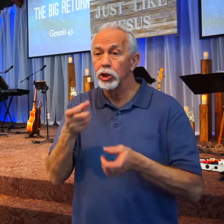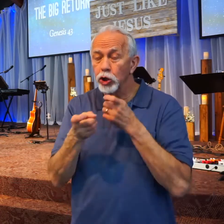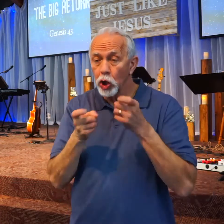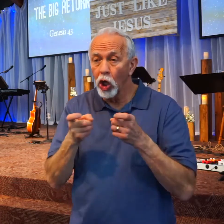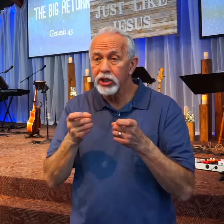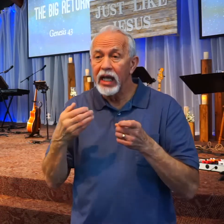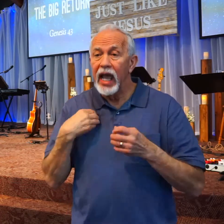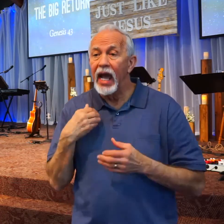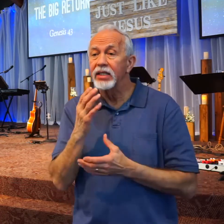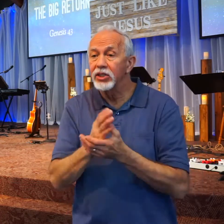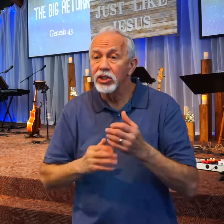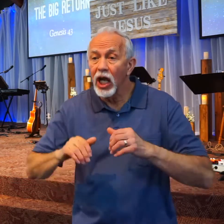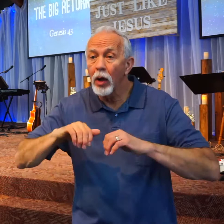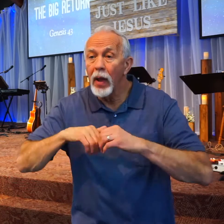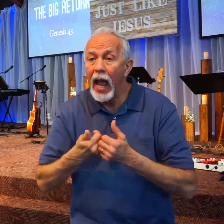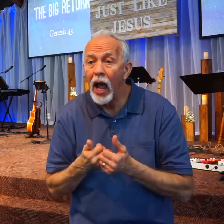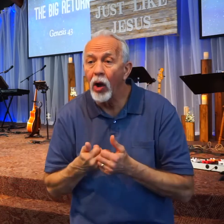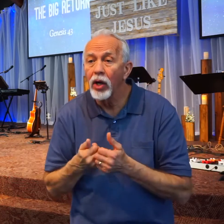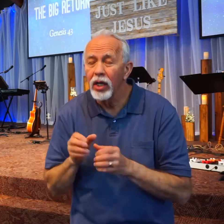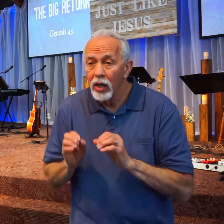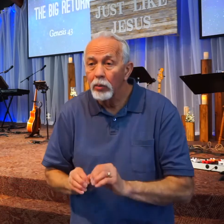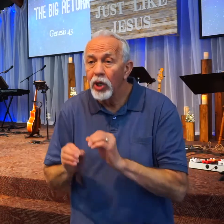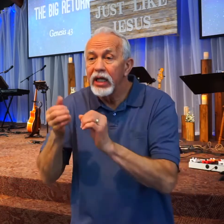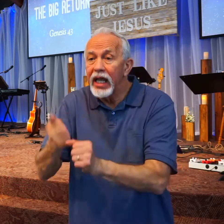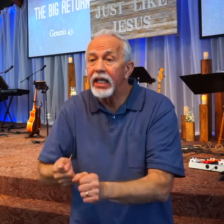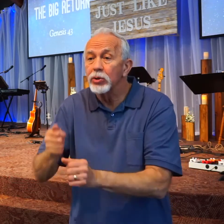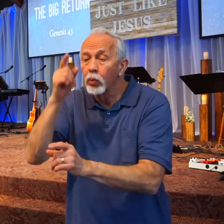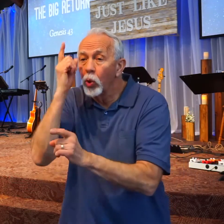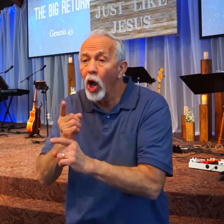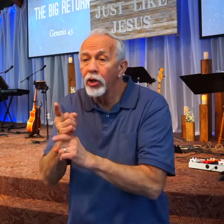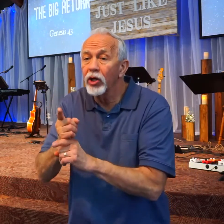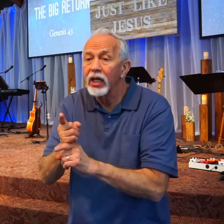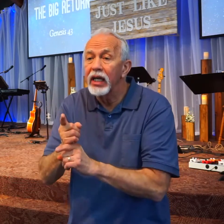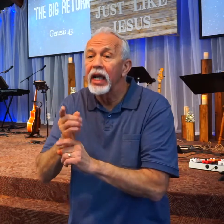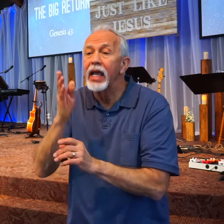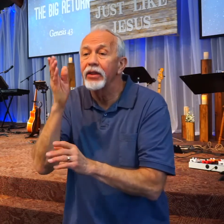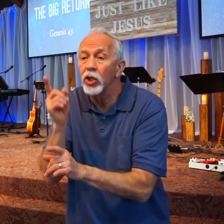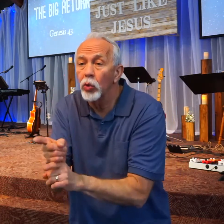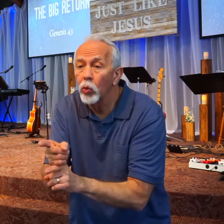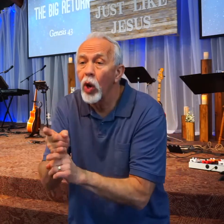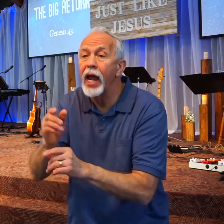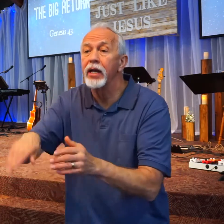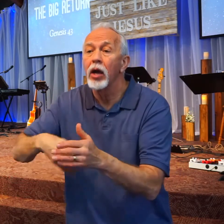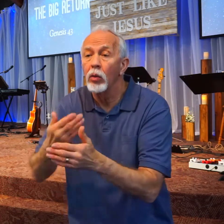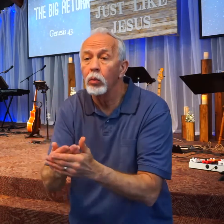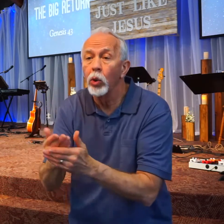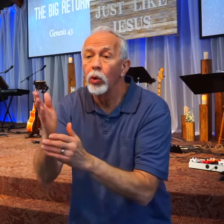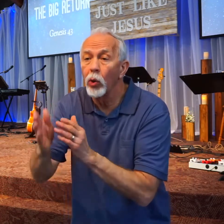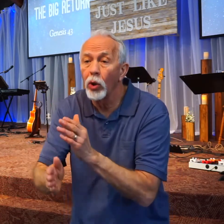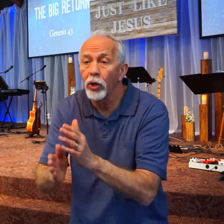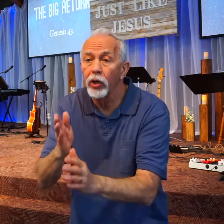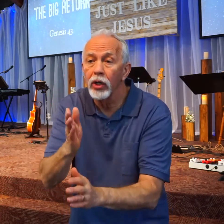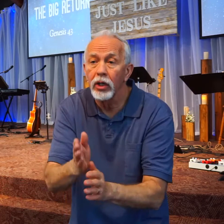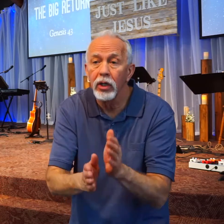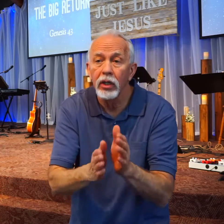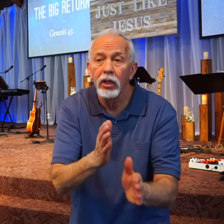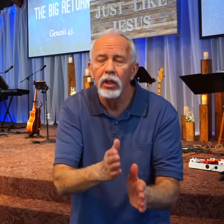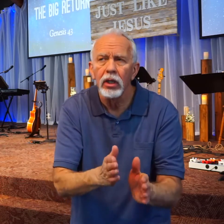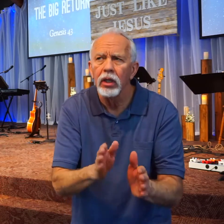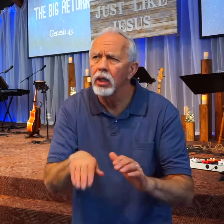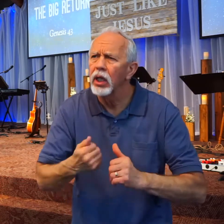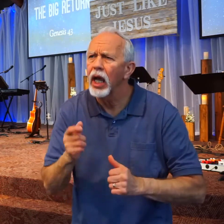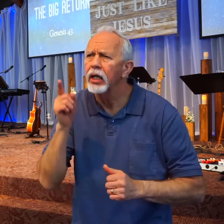had somehow put them positioned according to their birth order around the table. How did he know